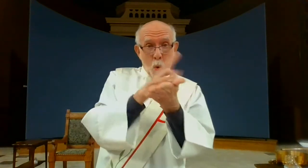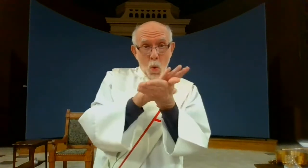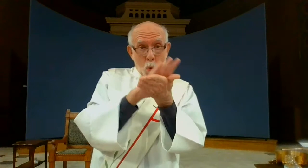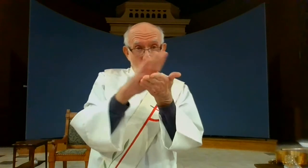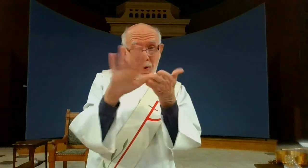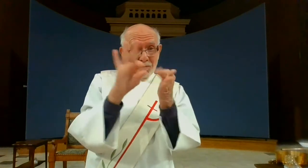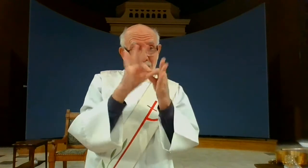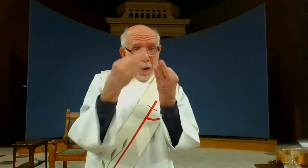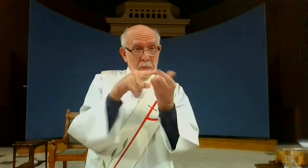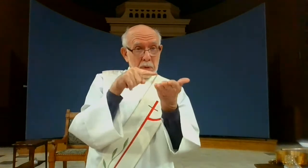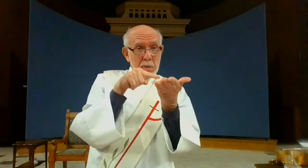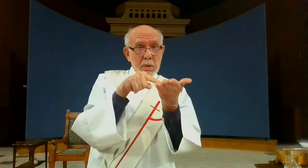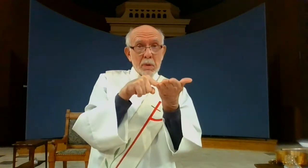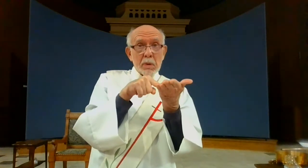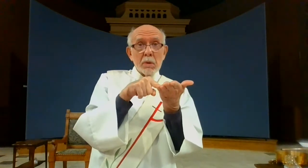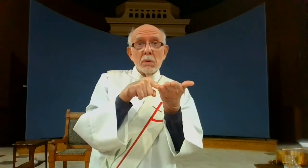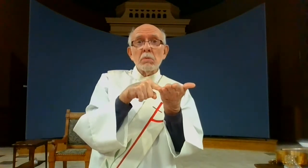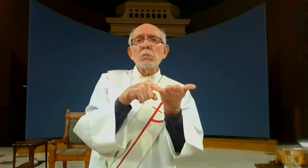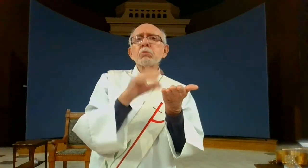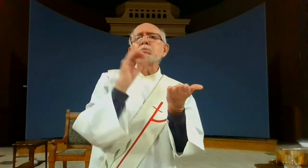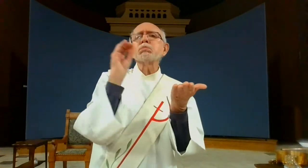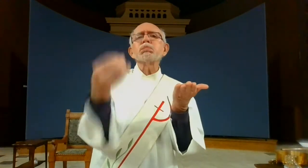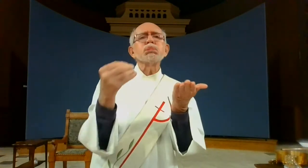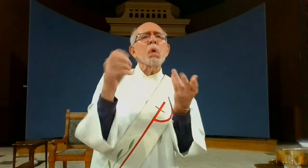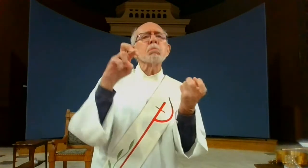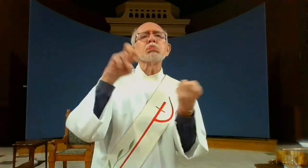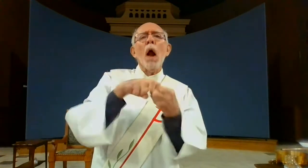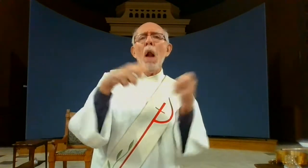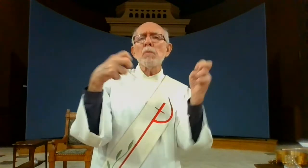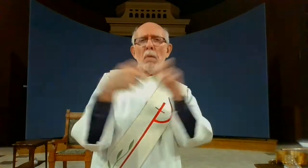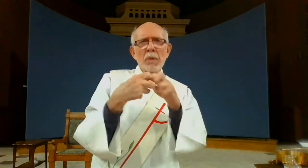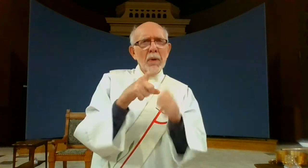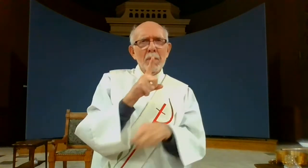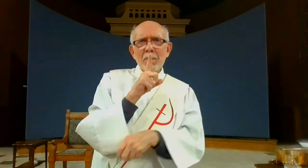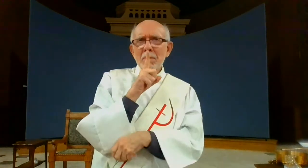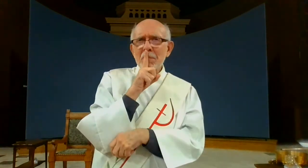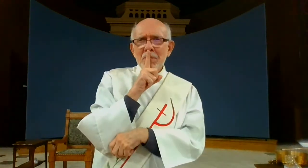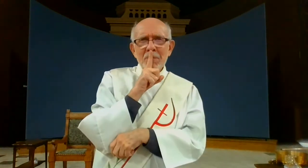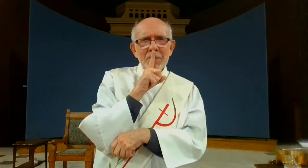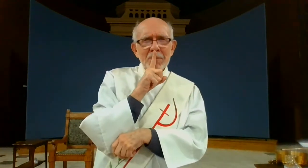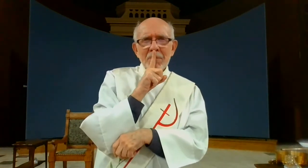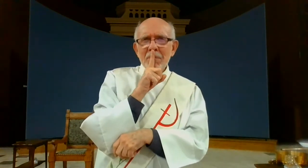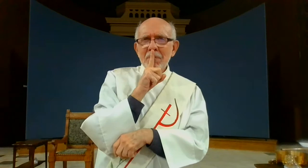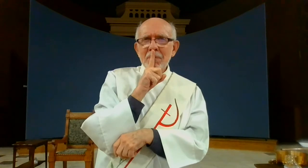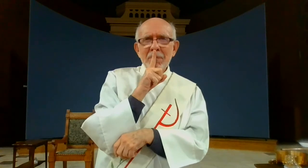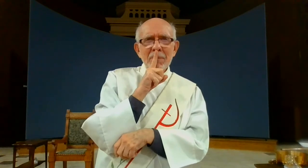Father Ray explained that the Holy Family, they were not without problems.